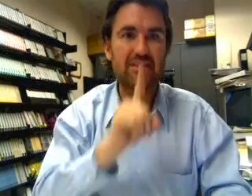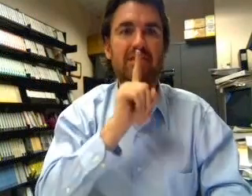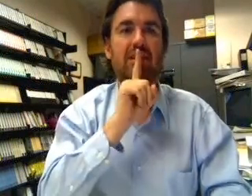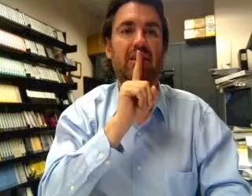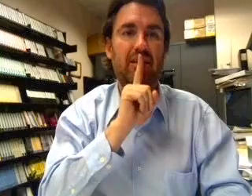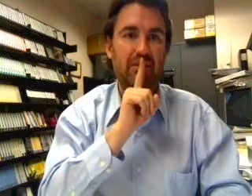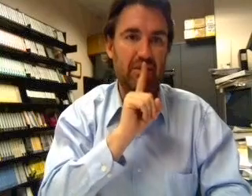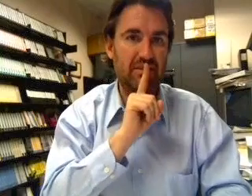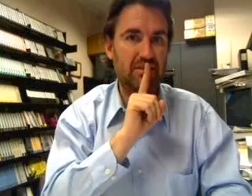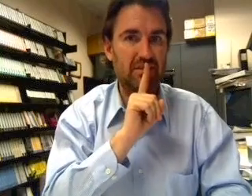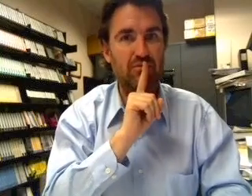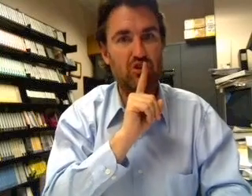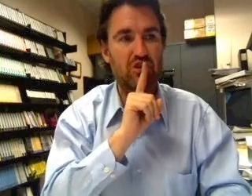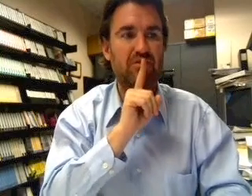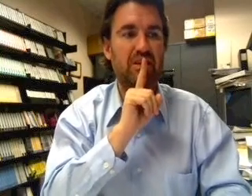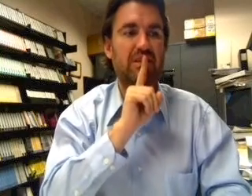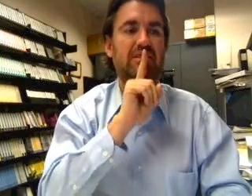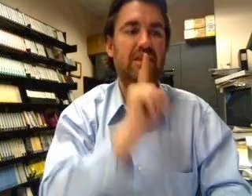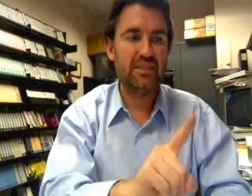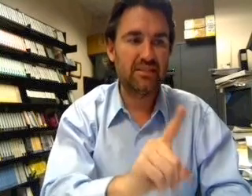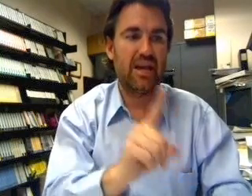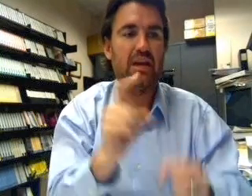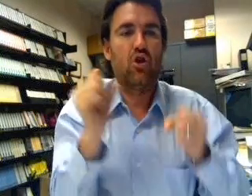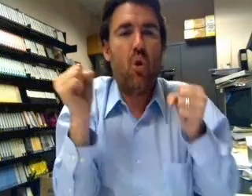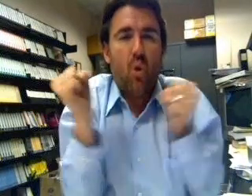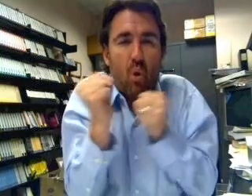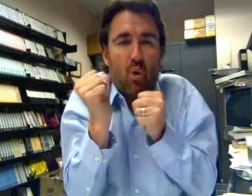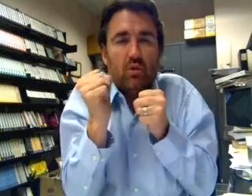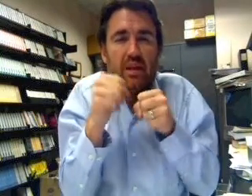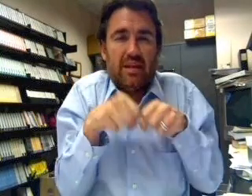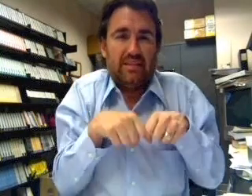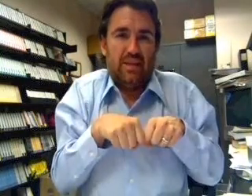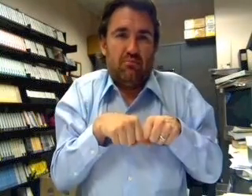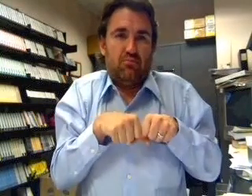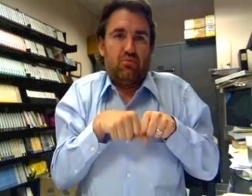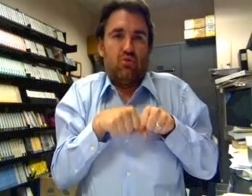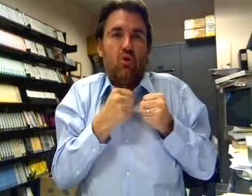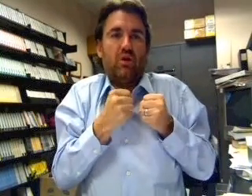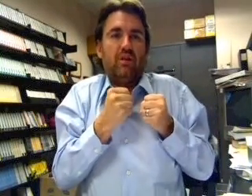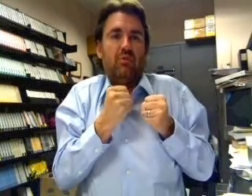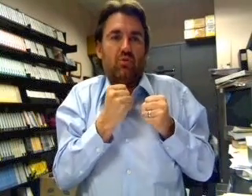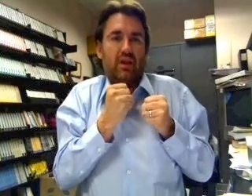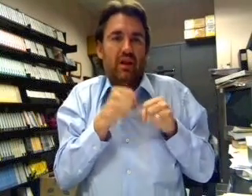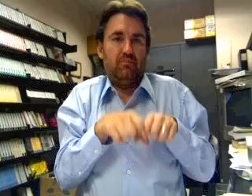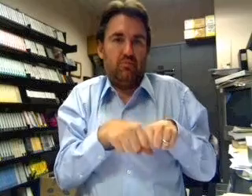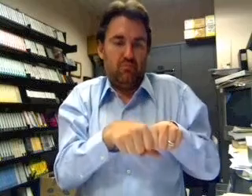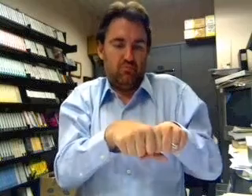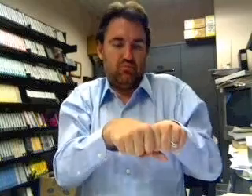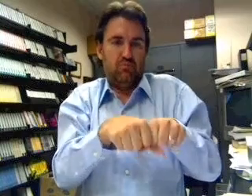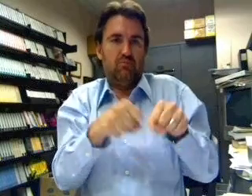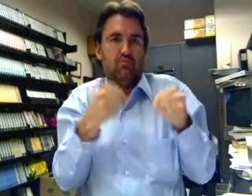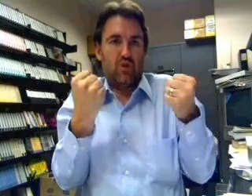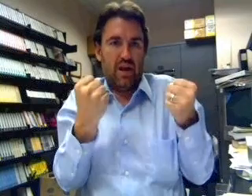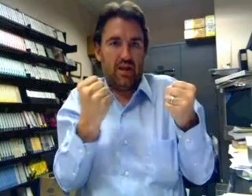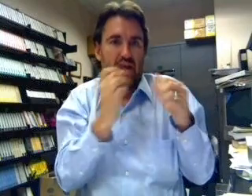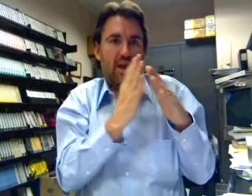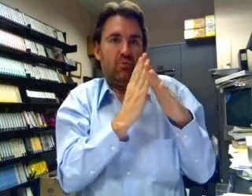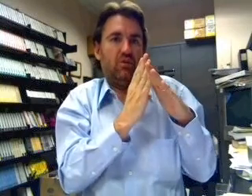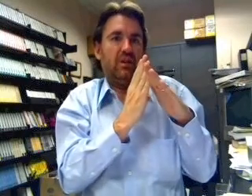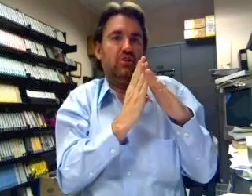This is a version of it's a cold and it's a broken, but we're going to break, and we're going to